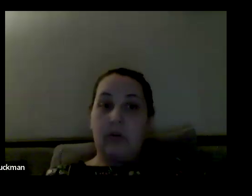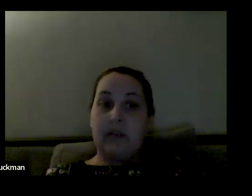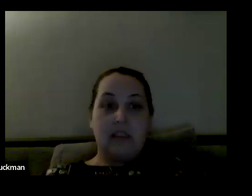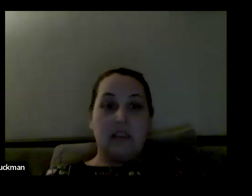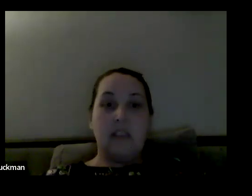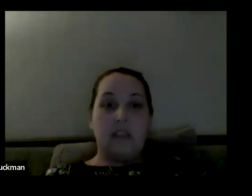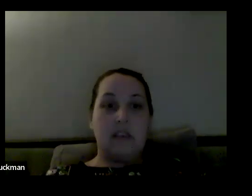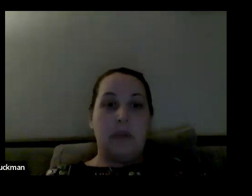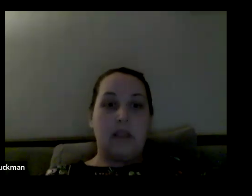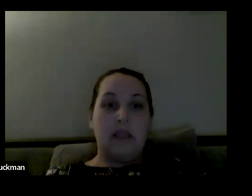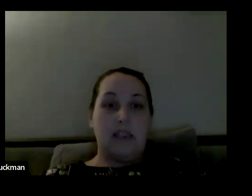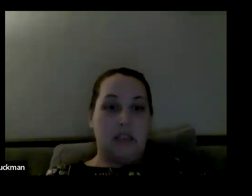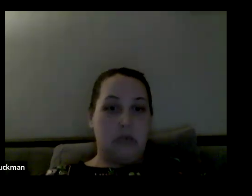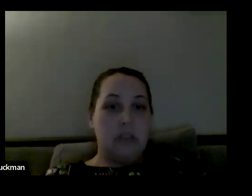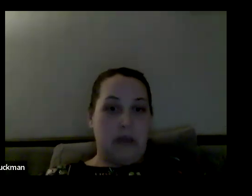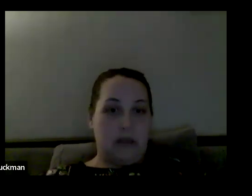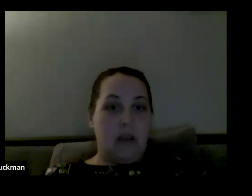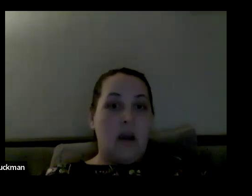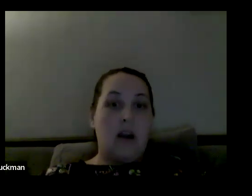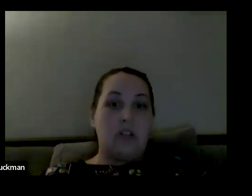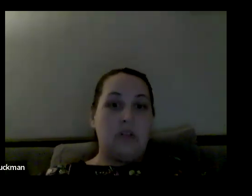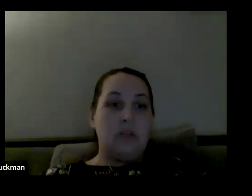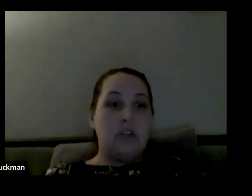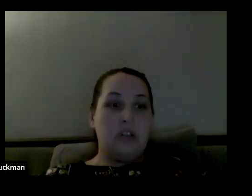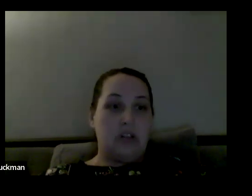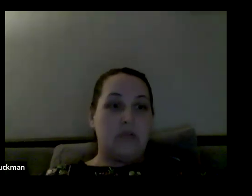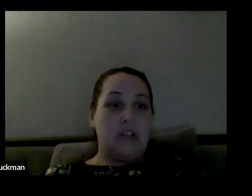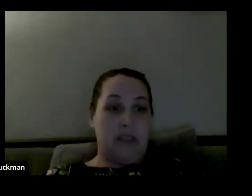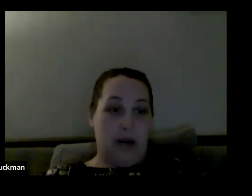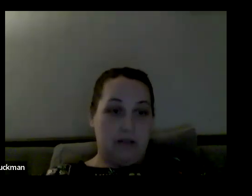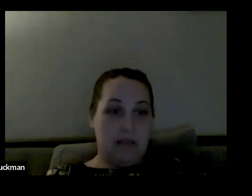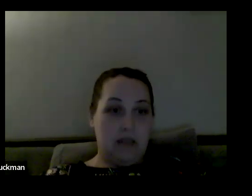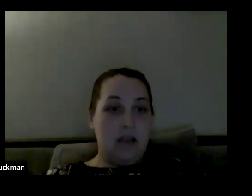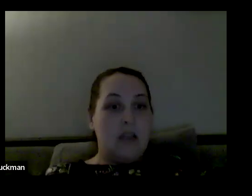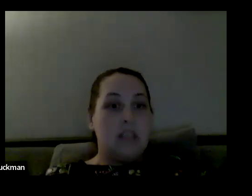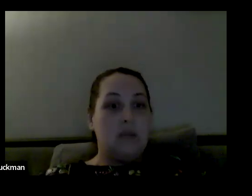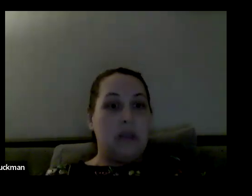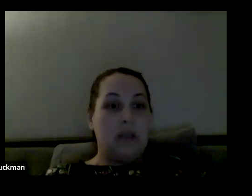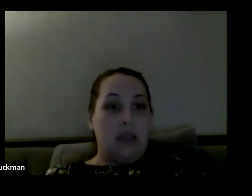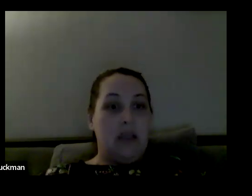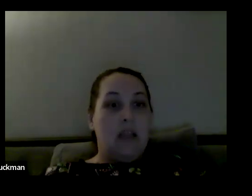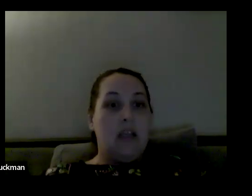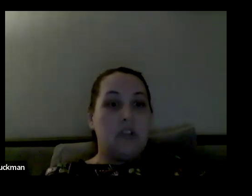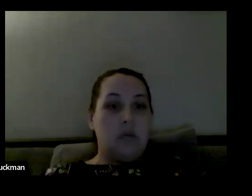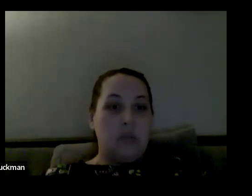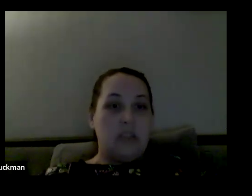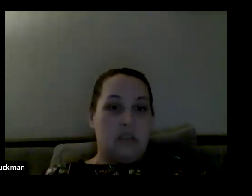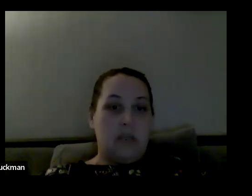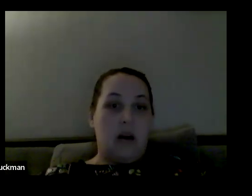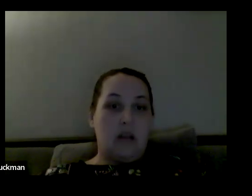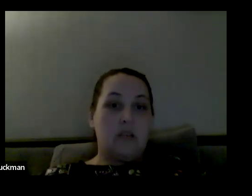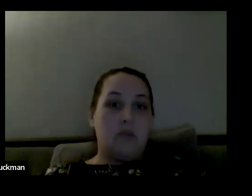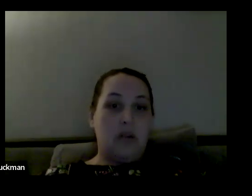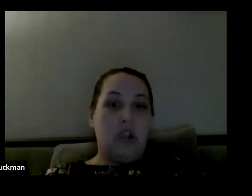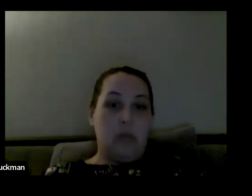change. We're resisting the instability and disrespect. Our students deserve transparency, stability, and a school